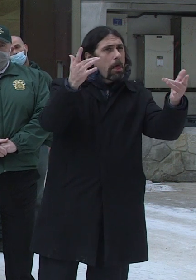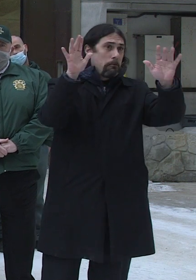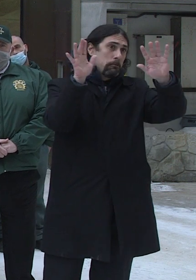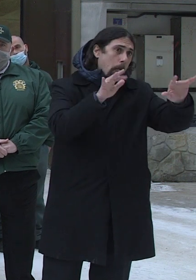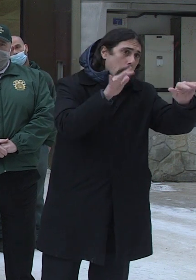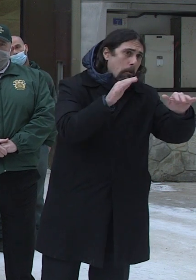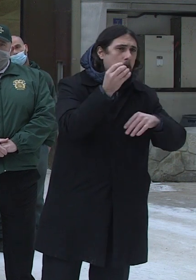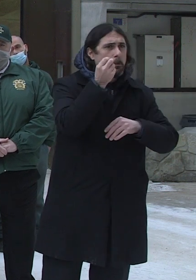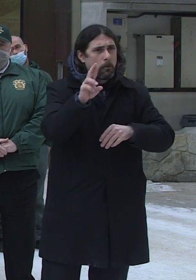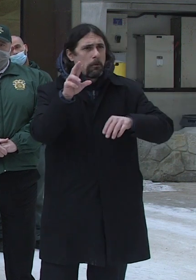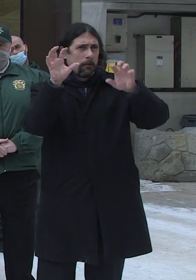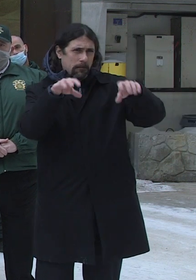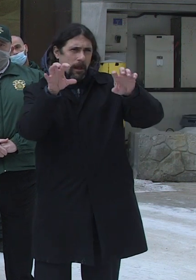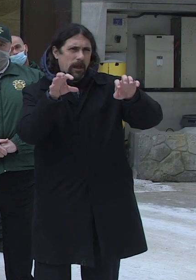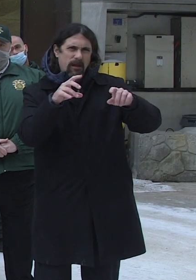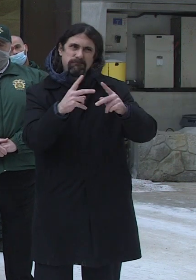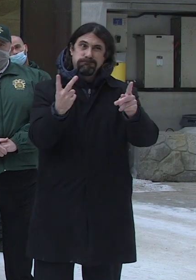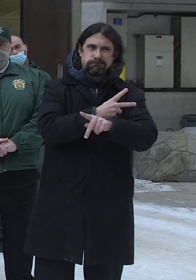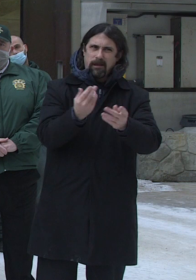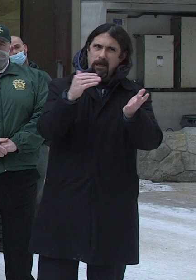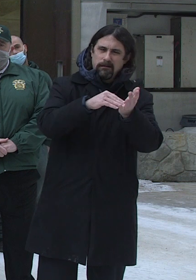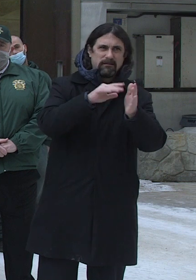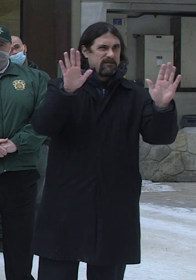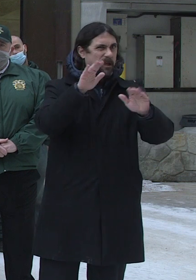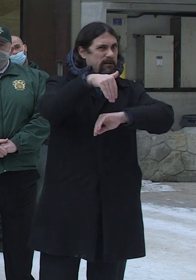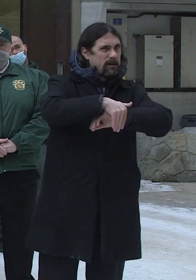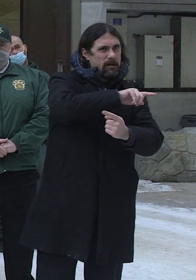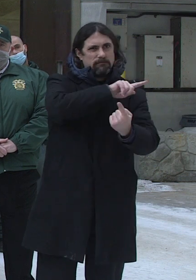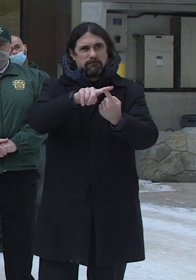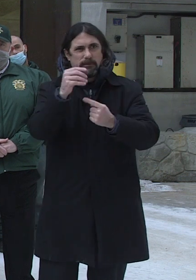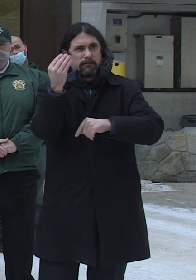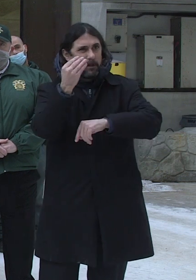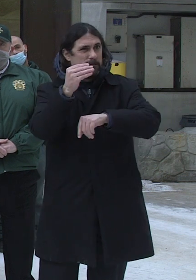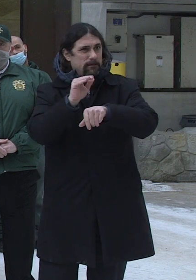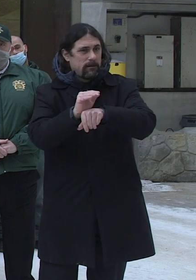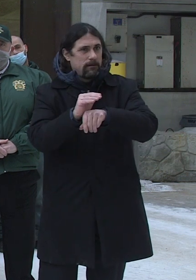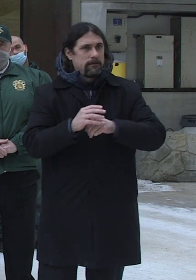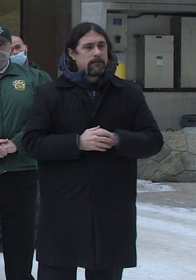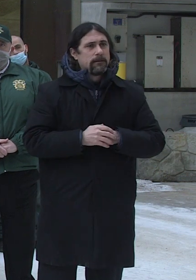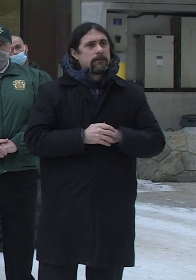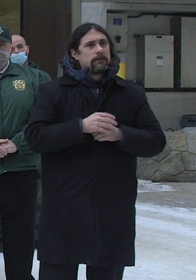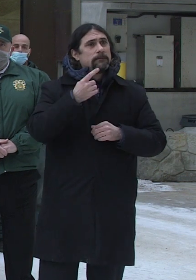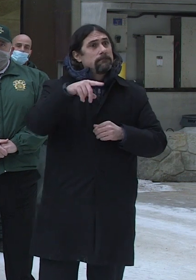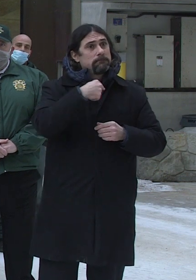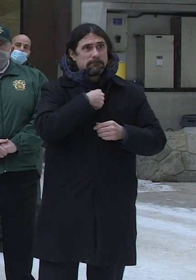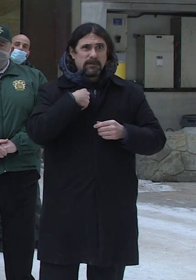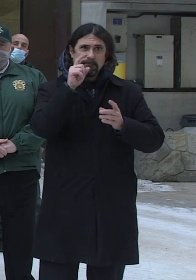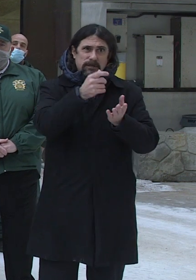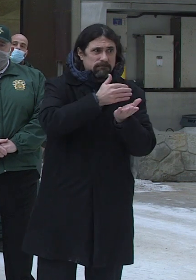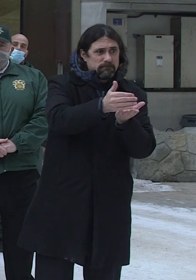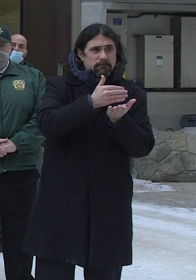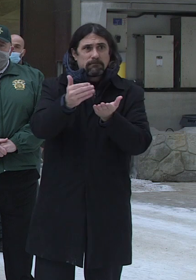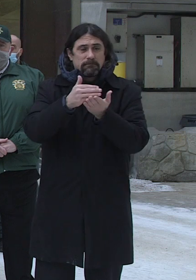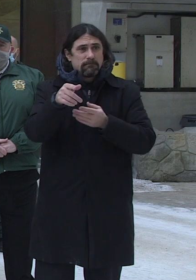on alert, not on alert, activated. And so we're going to have a group of individuals that are working together to help remove any cars or debris